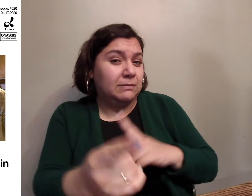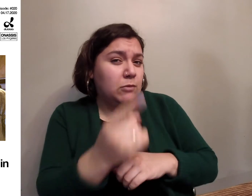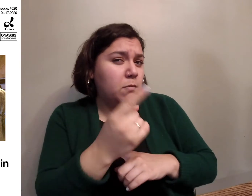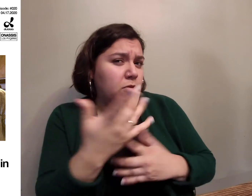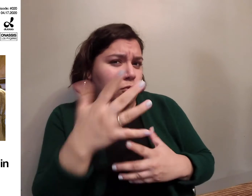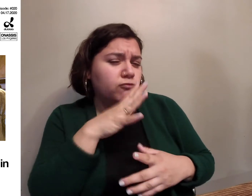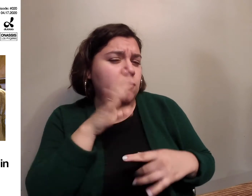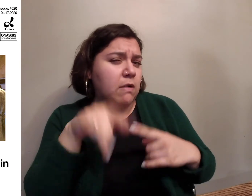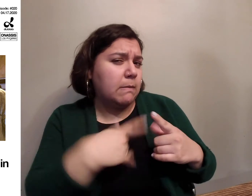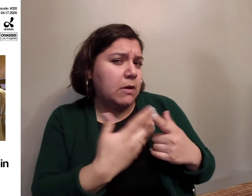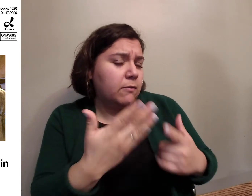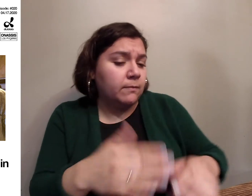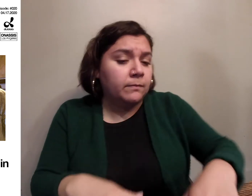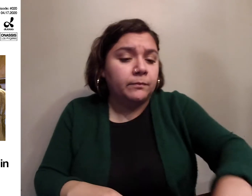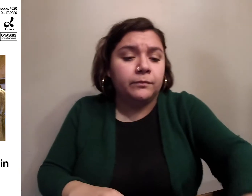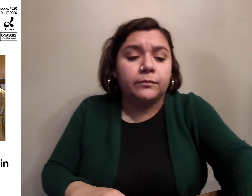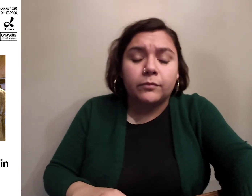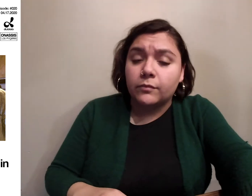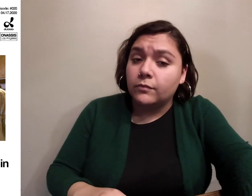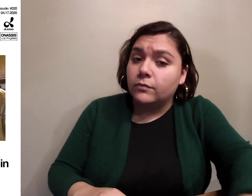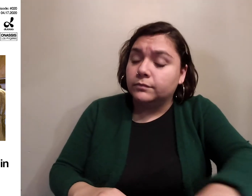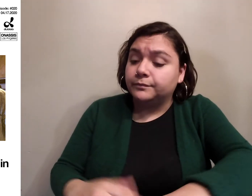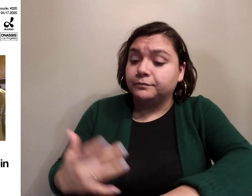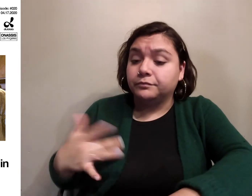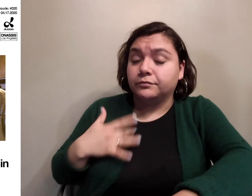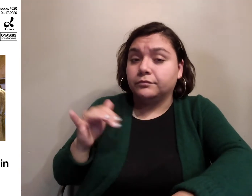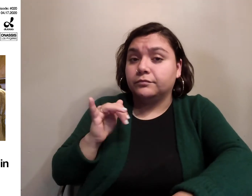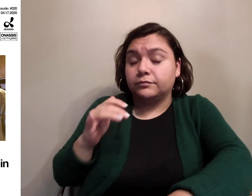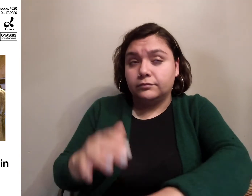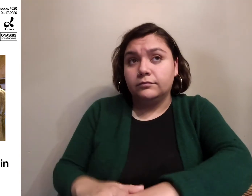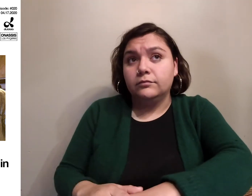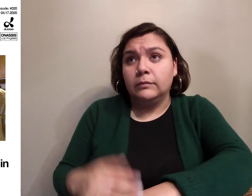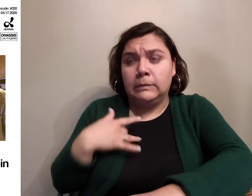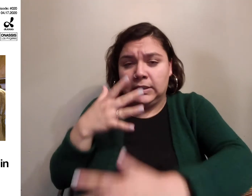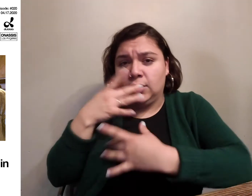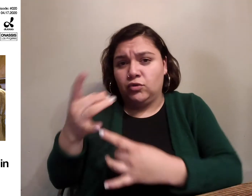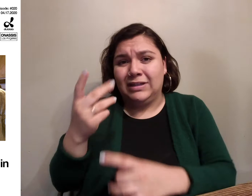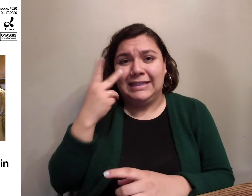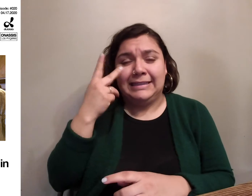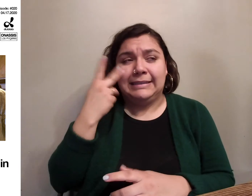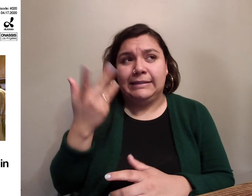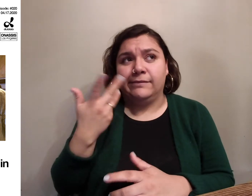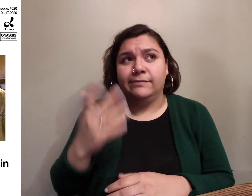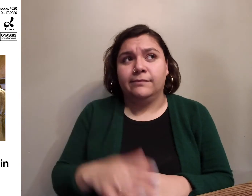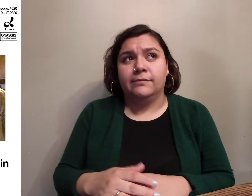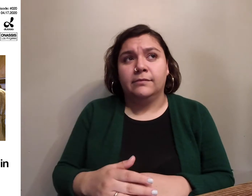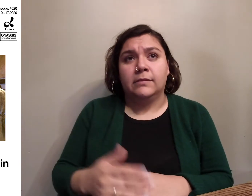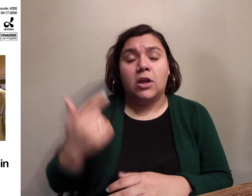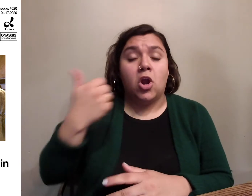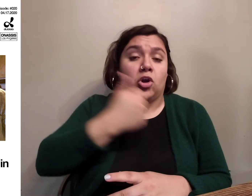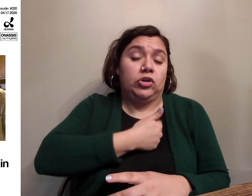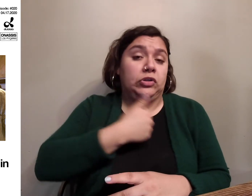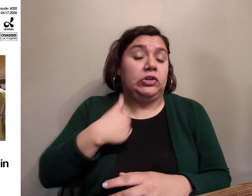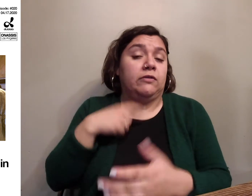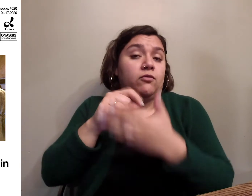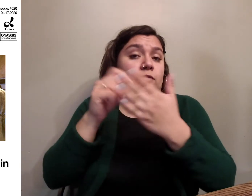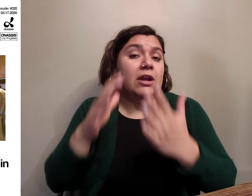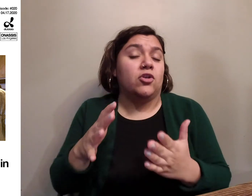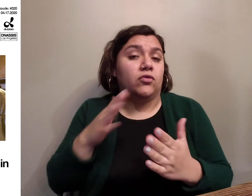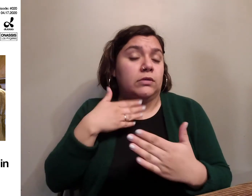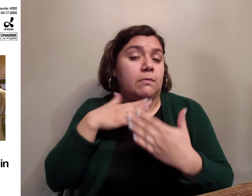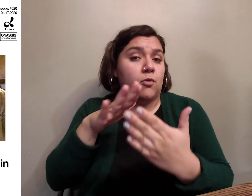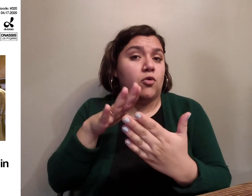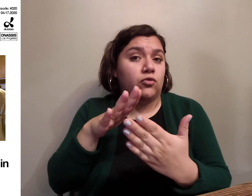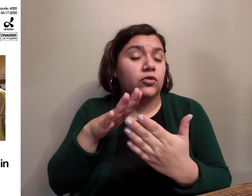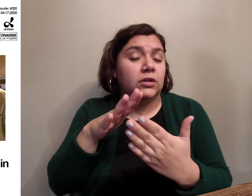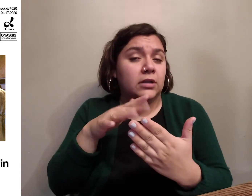Well, I feel like it's going to be interesting to see how we as writers approach this period, because there will be a pre